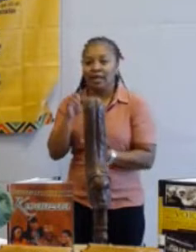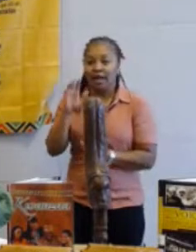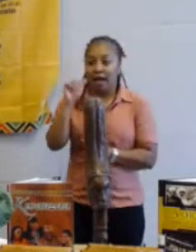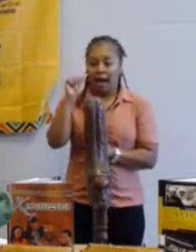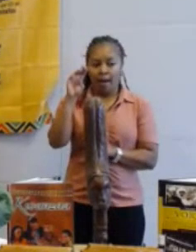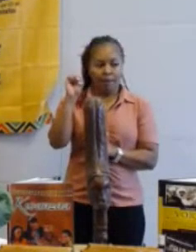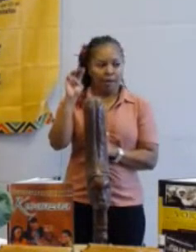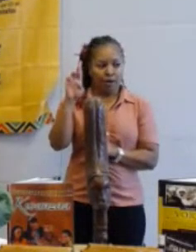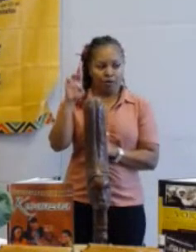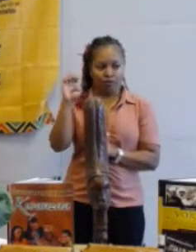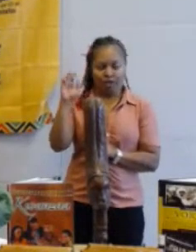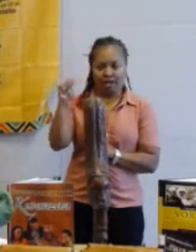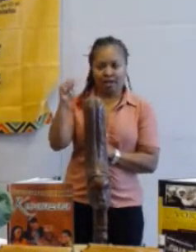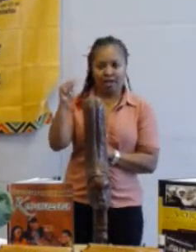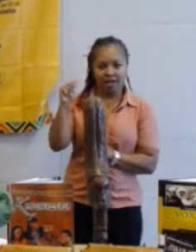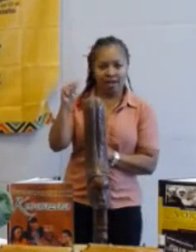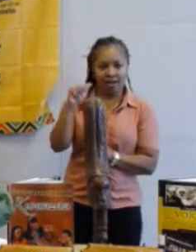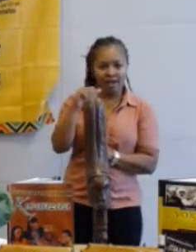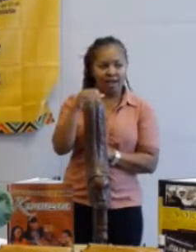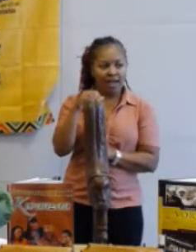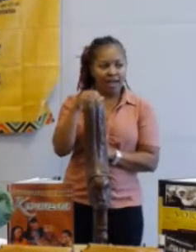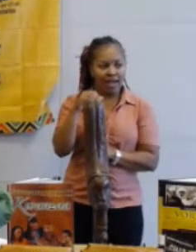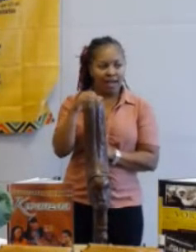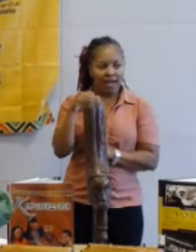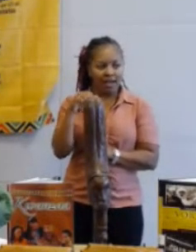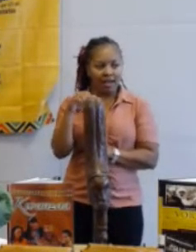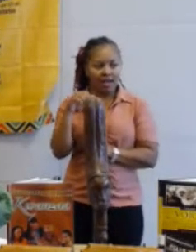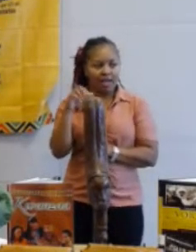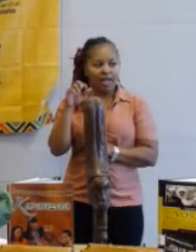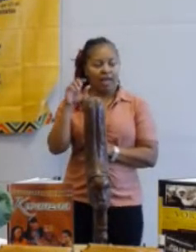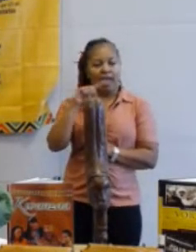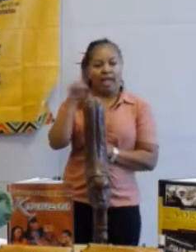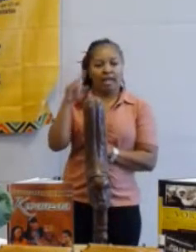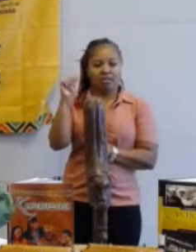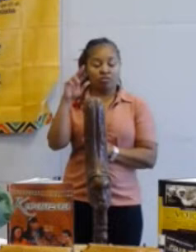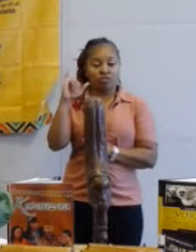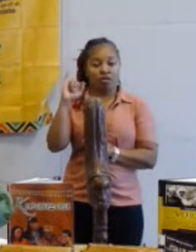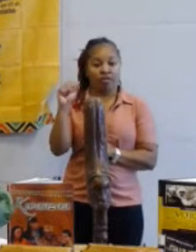Ozari, Nini. I'm gonna ask you to come up for 1 second.